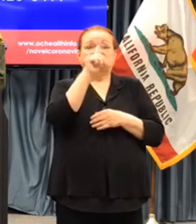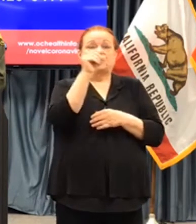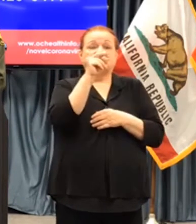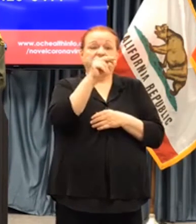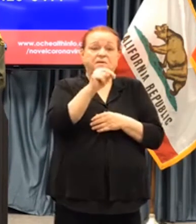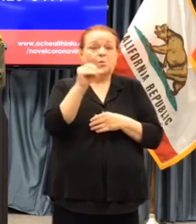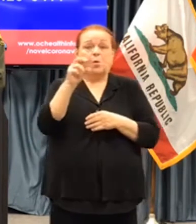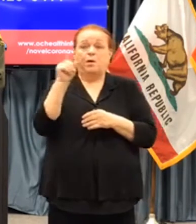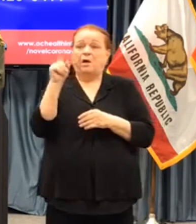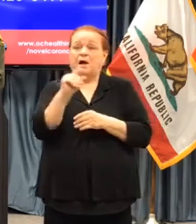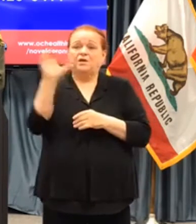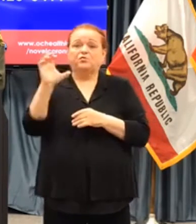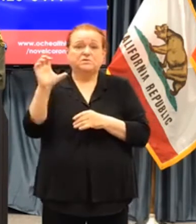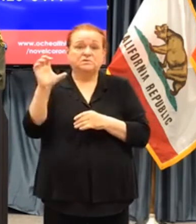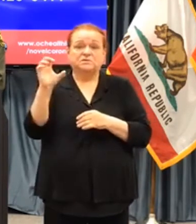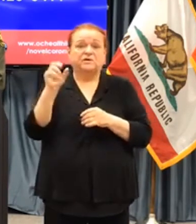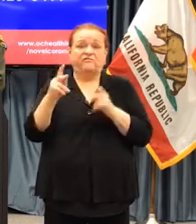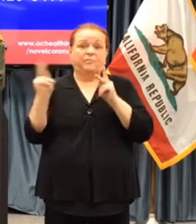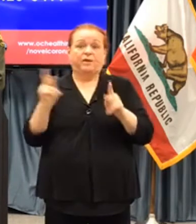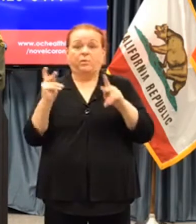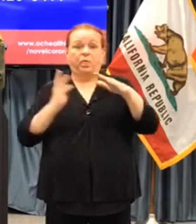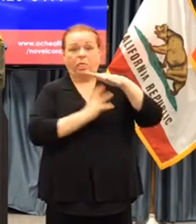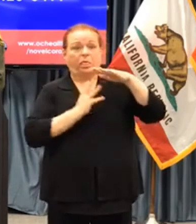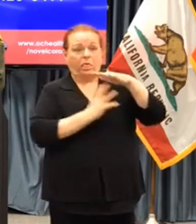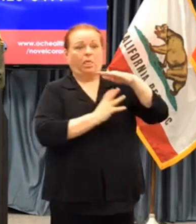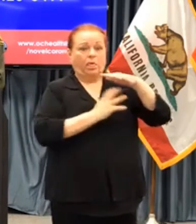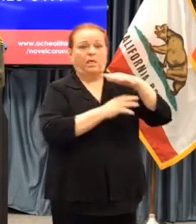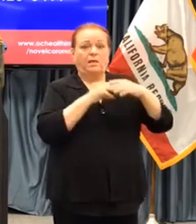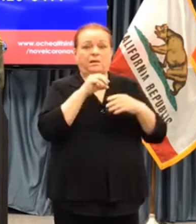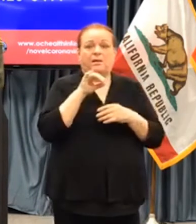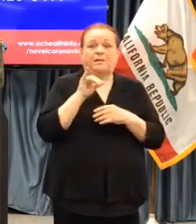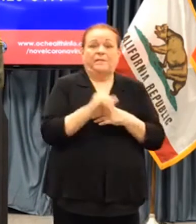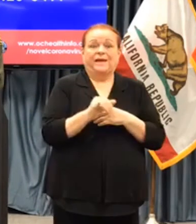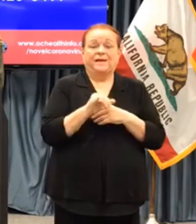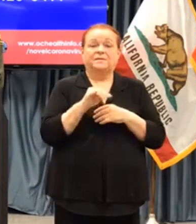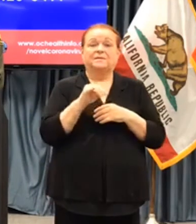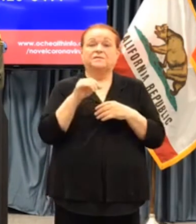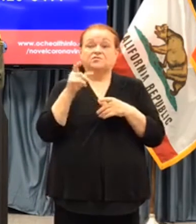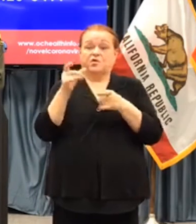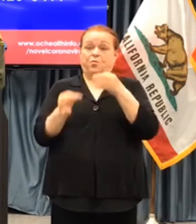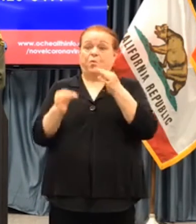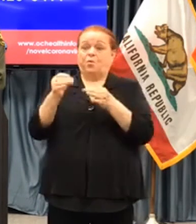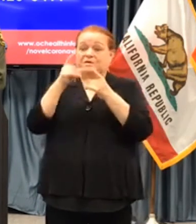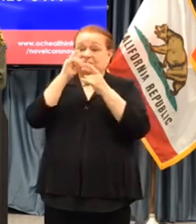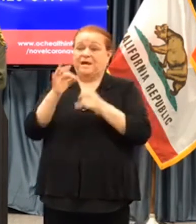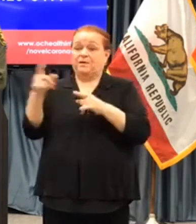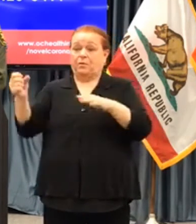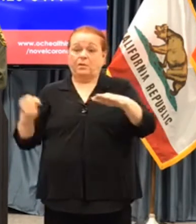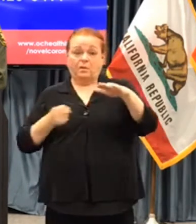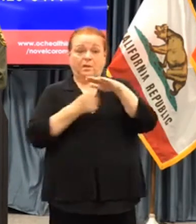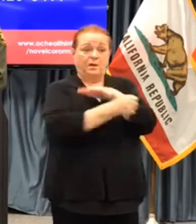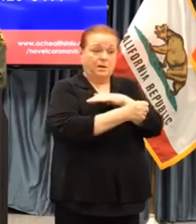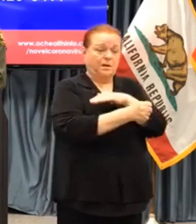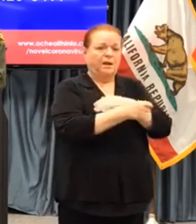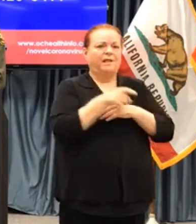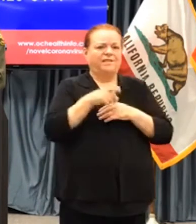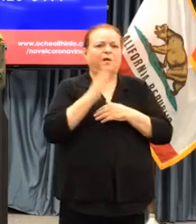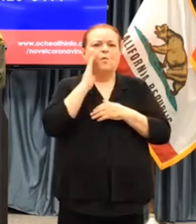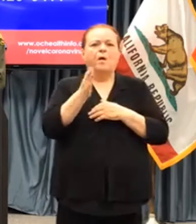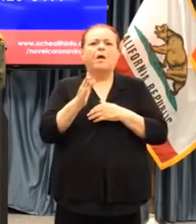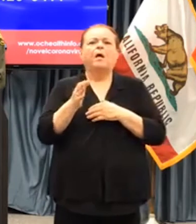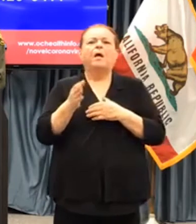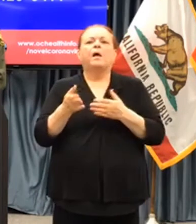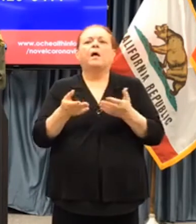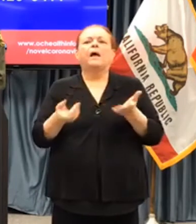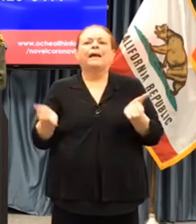goes. So with the courts being closed, all these hearings that might have resulted in remands will eventually start happening again. People will be remanded,